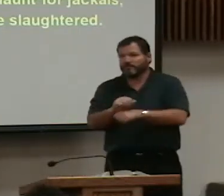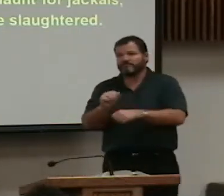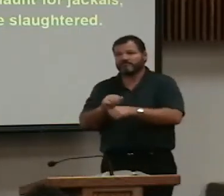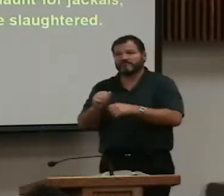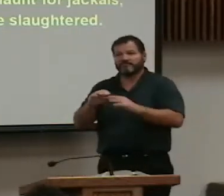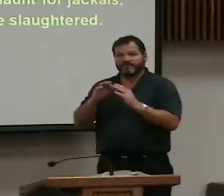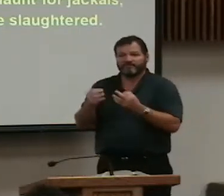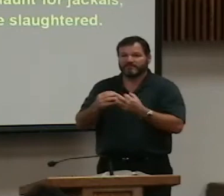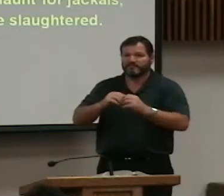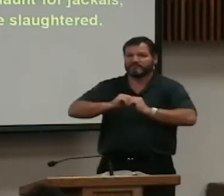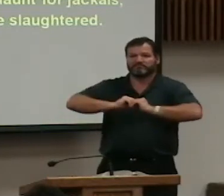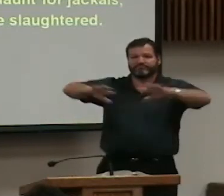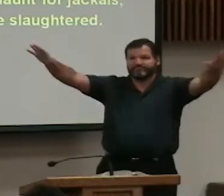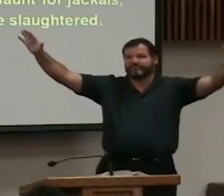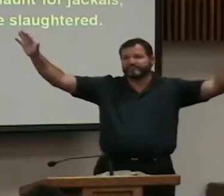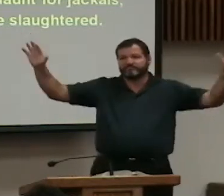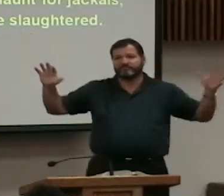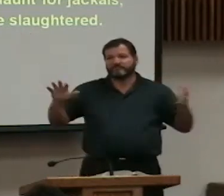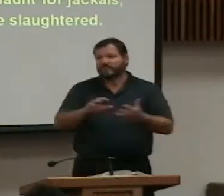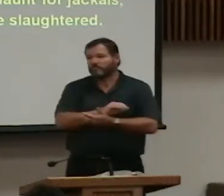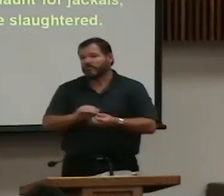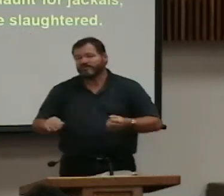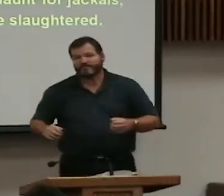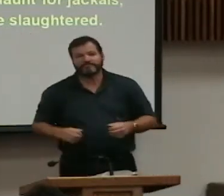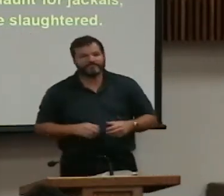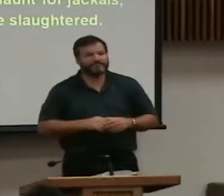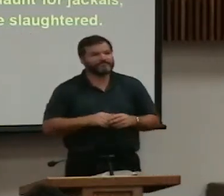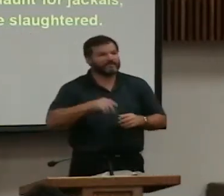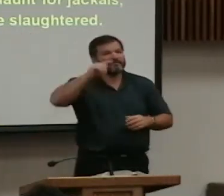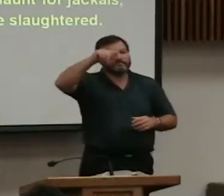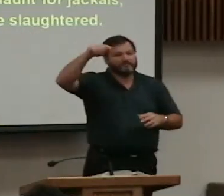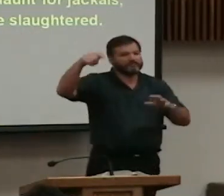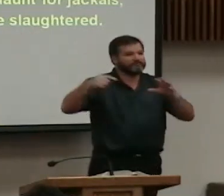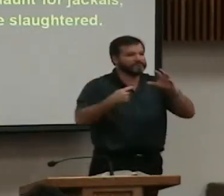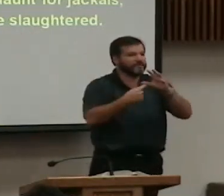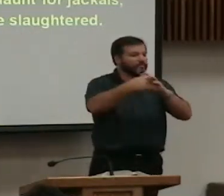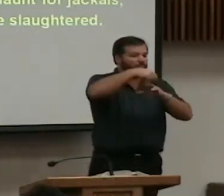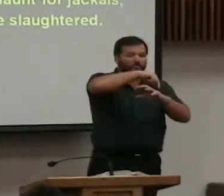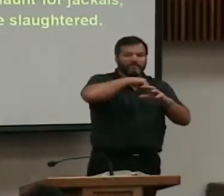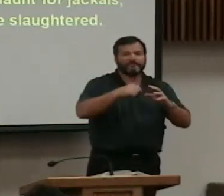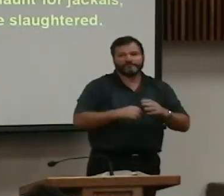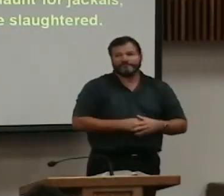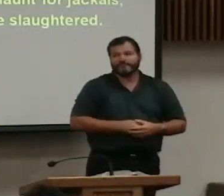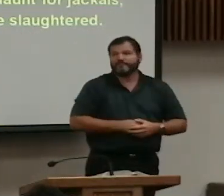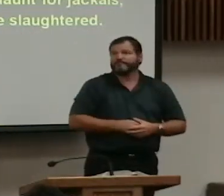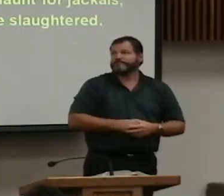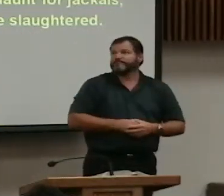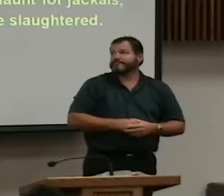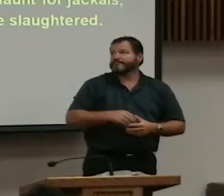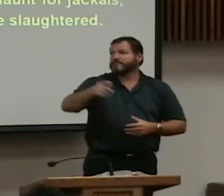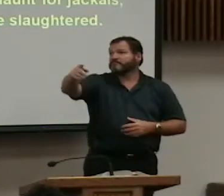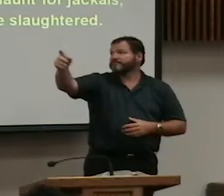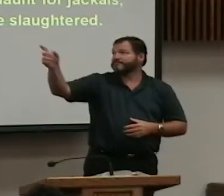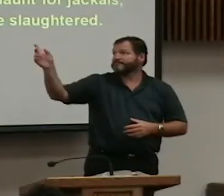Churches. Families being spread. Destroyed. That's happening all over the world.